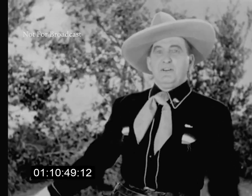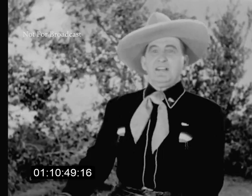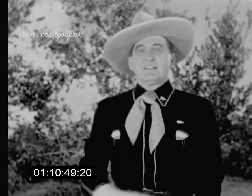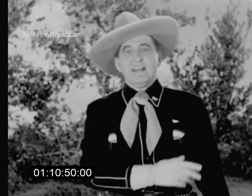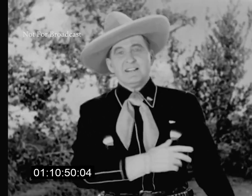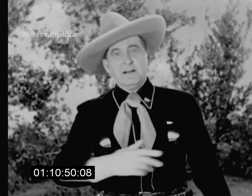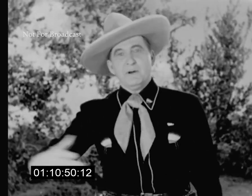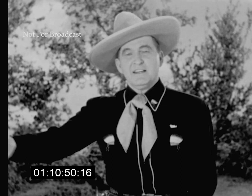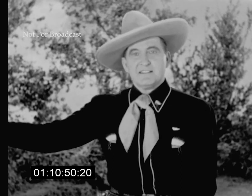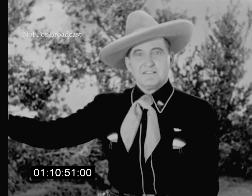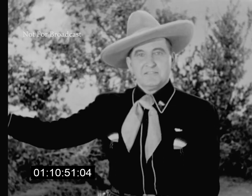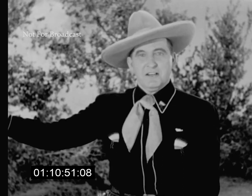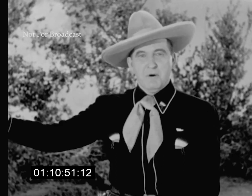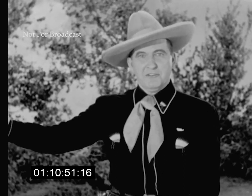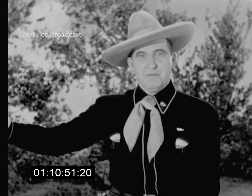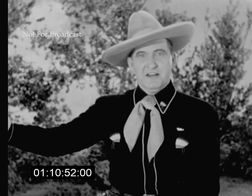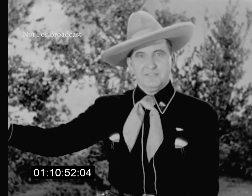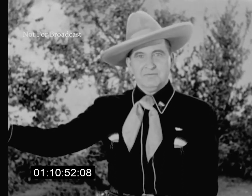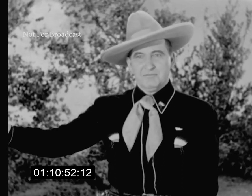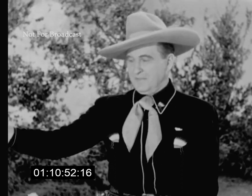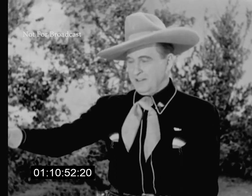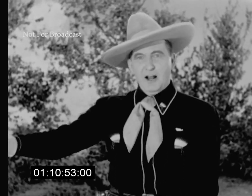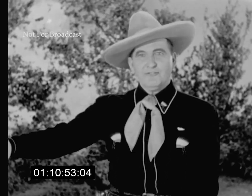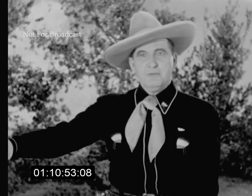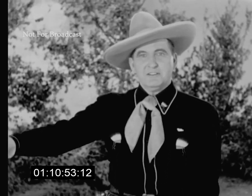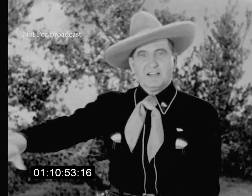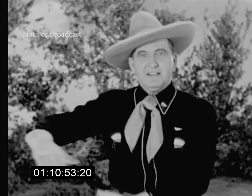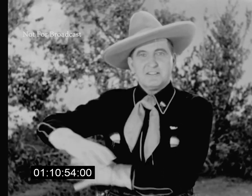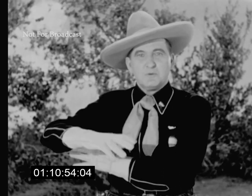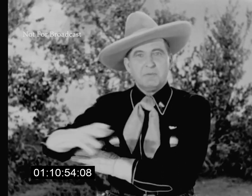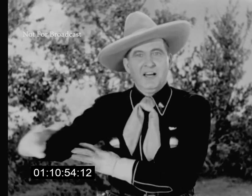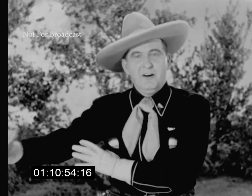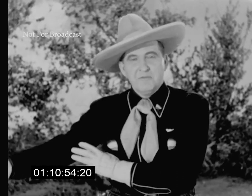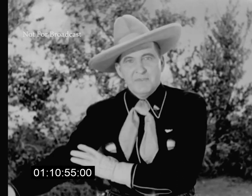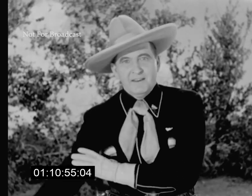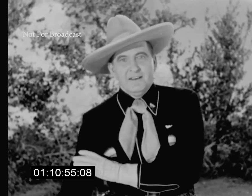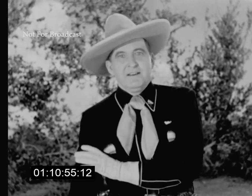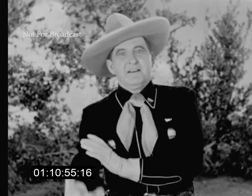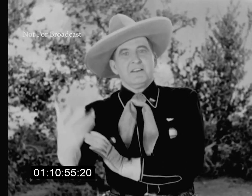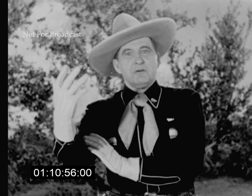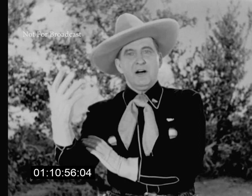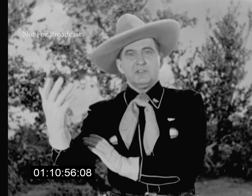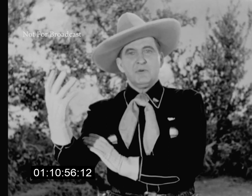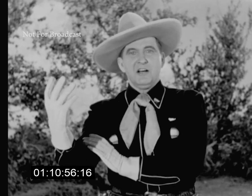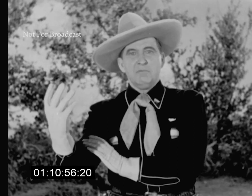they're ready to take their place among the men. They're out from under the guidance of the women now. They're about to become men.